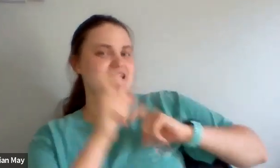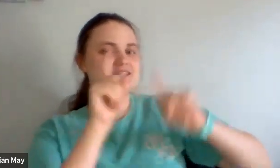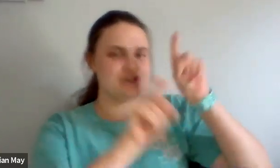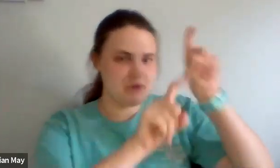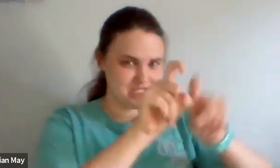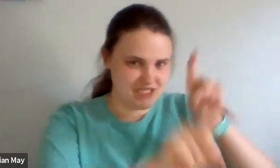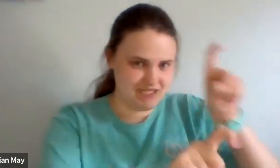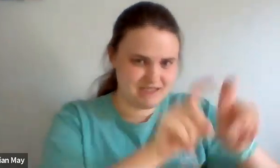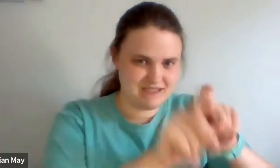questions.